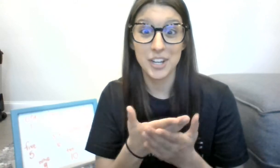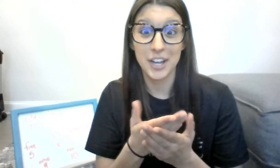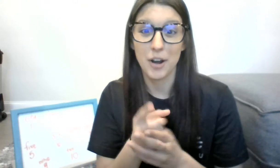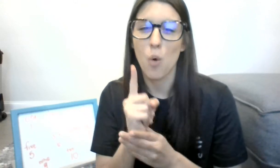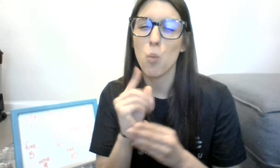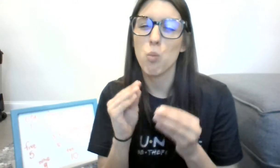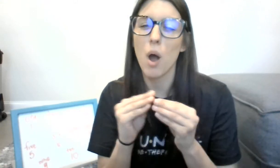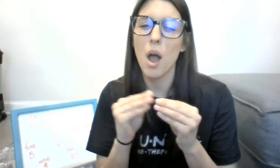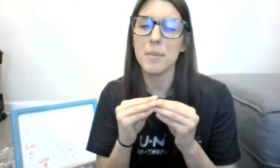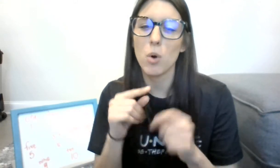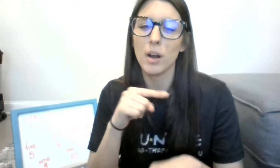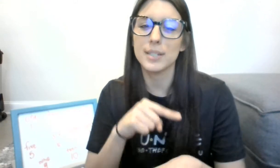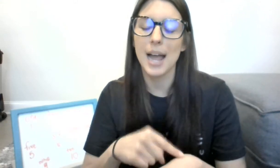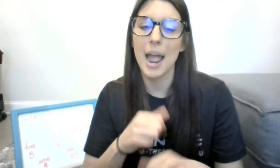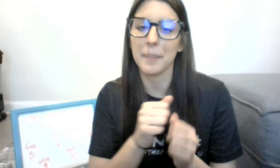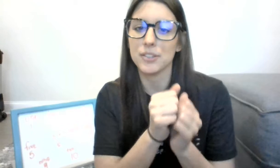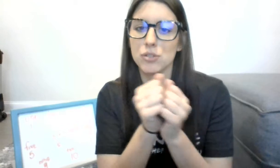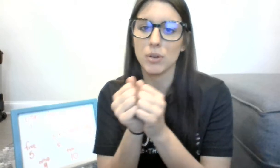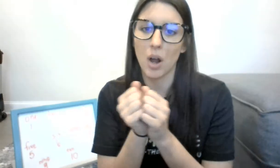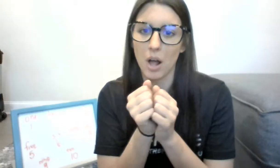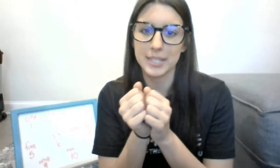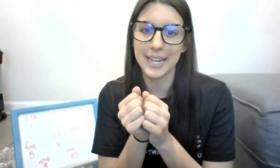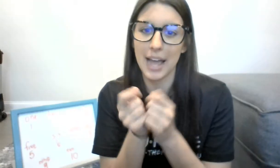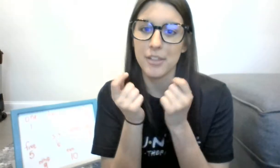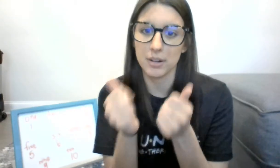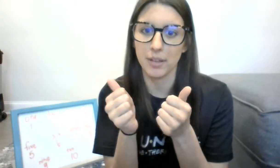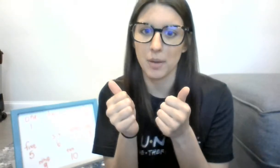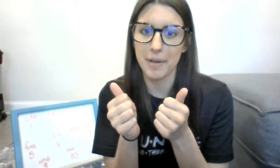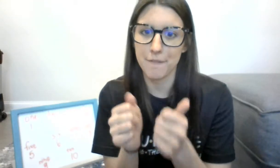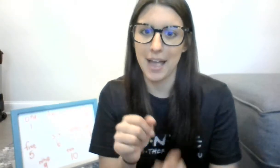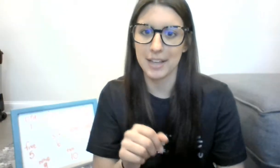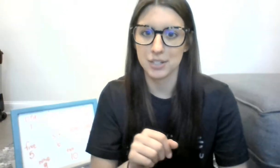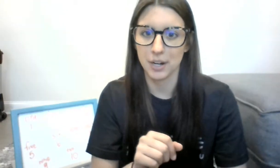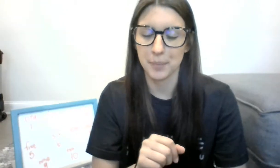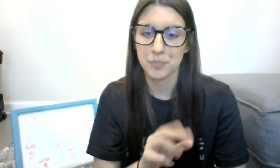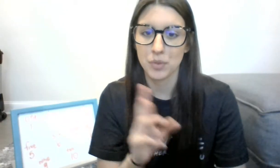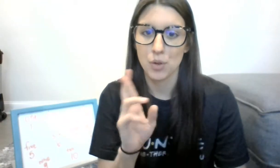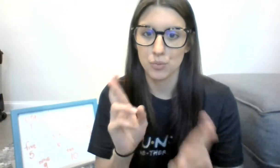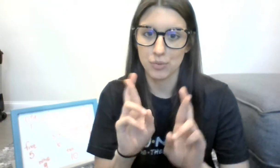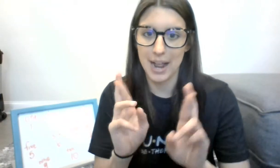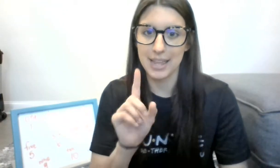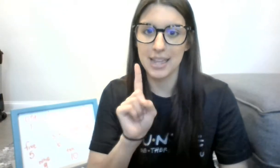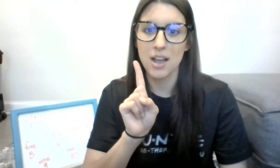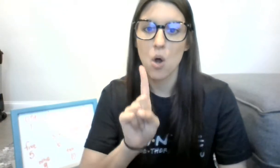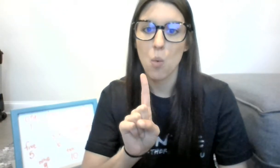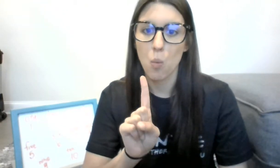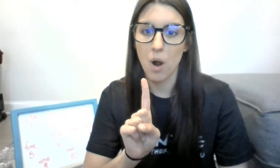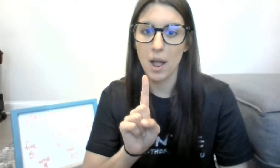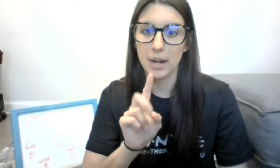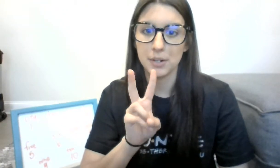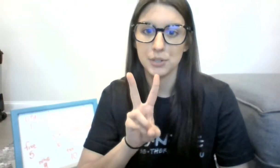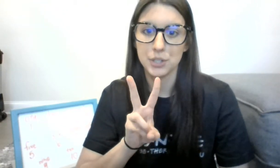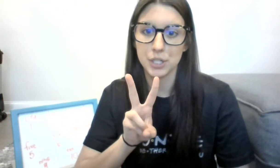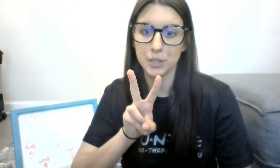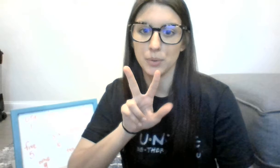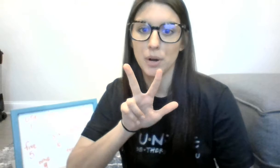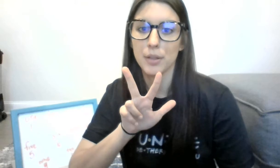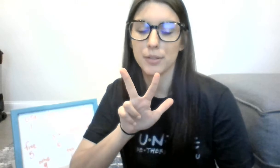Good. One more time. Let's do it all together a little bit faster. Ready? 1, 2,